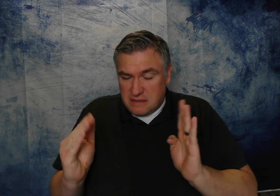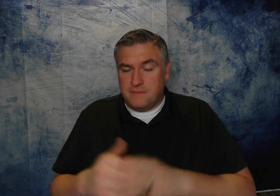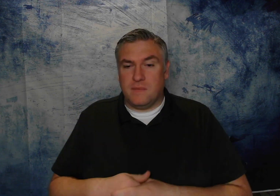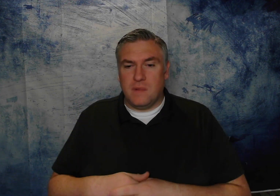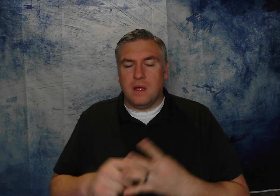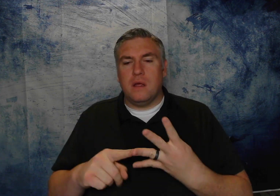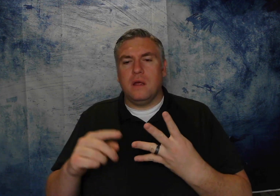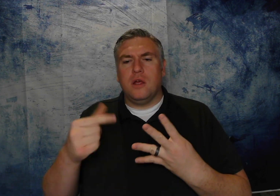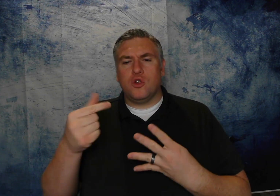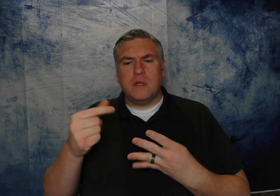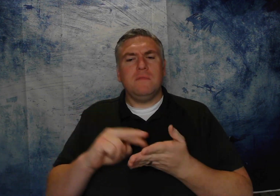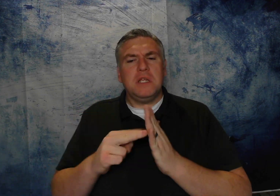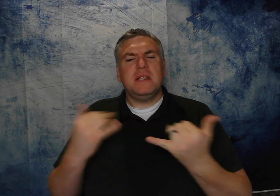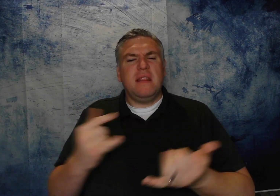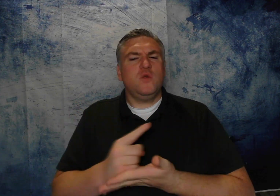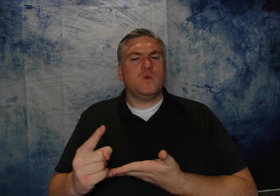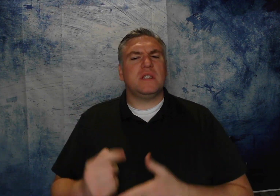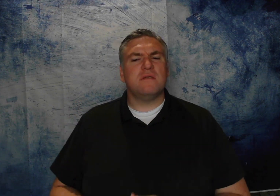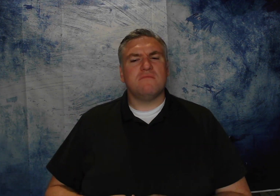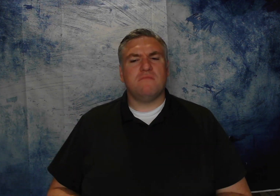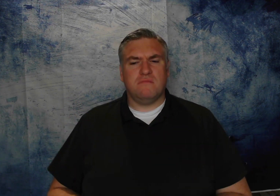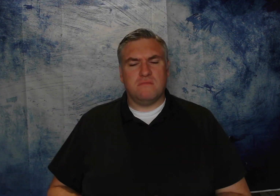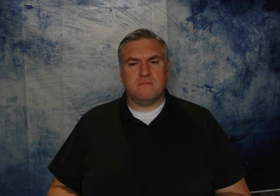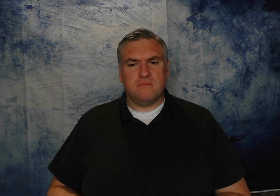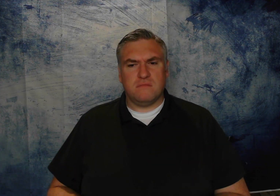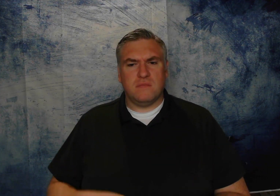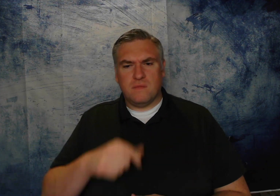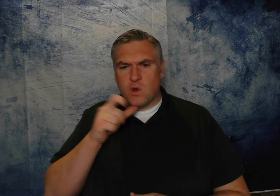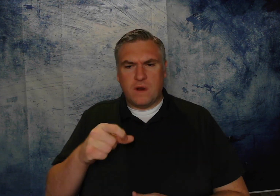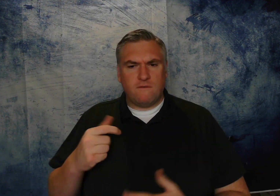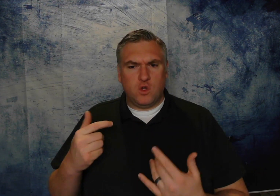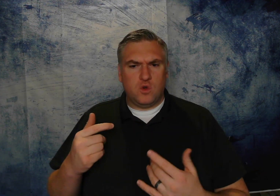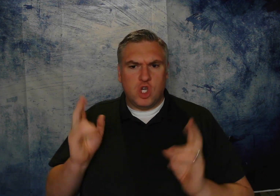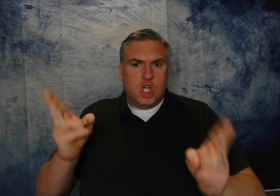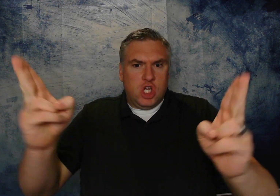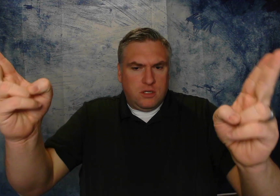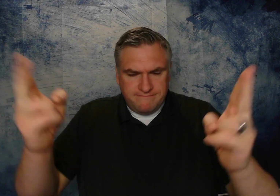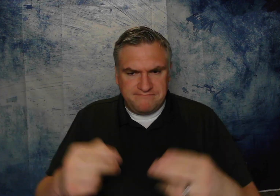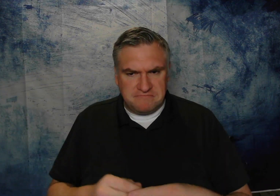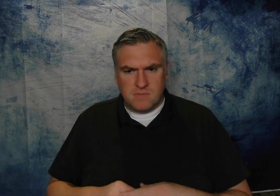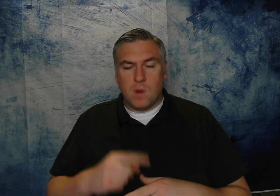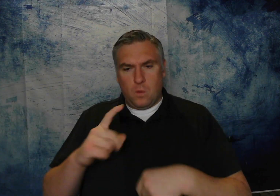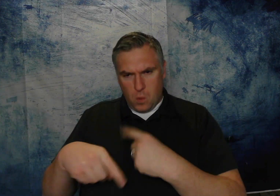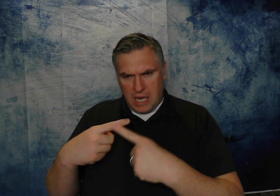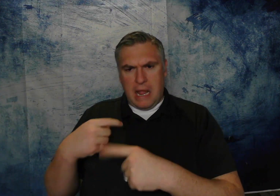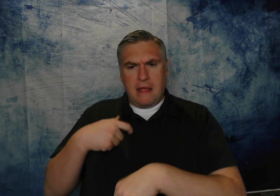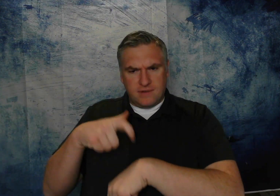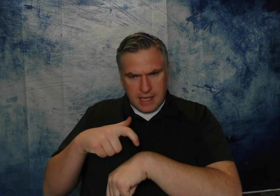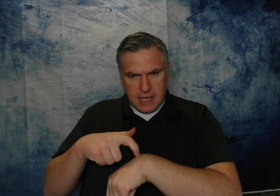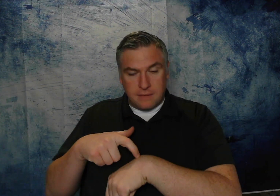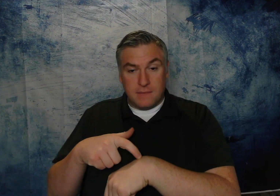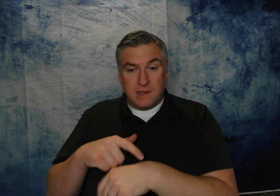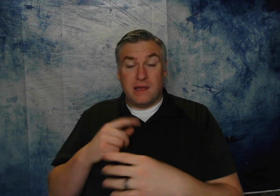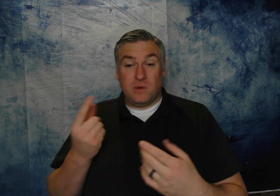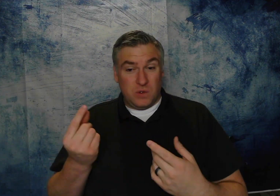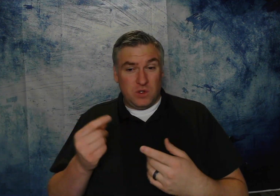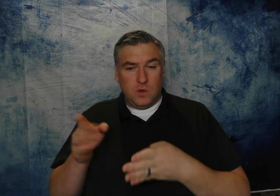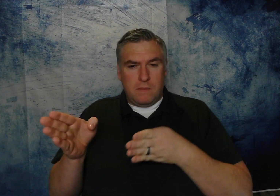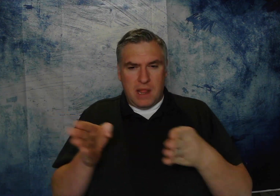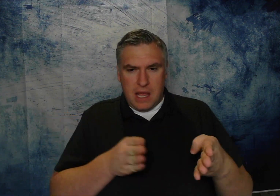in 3 days. And green means, I'll get to it this week. No rush when I have